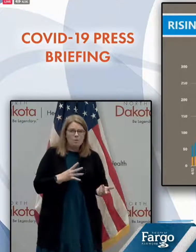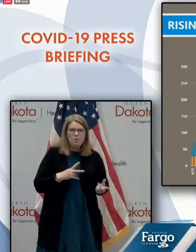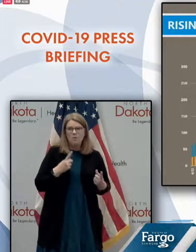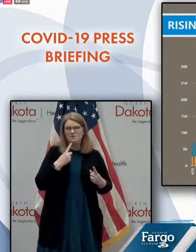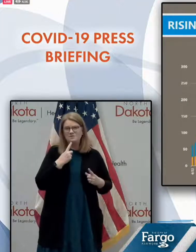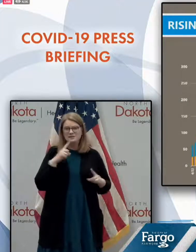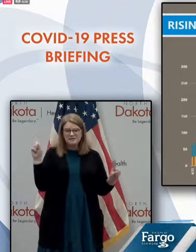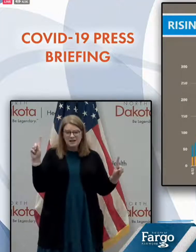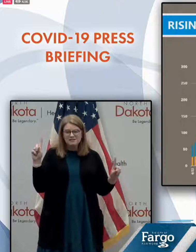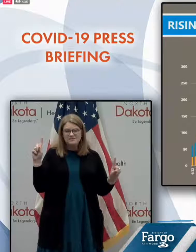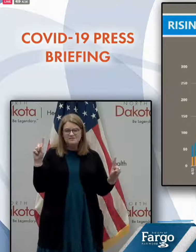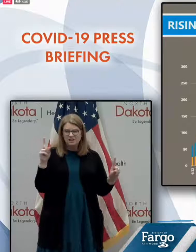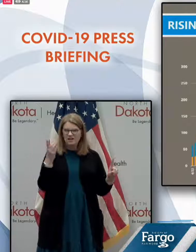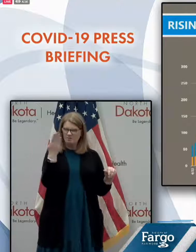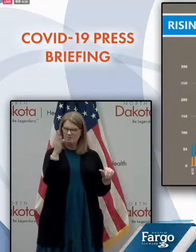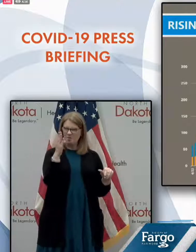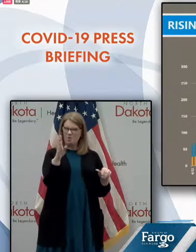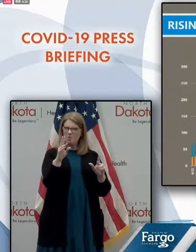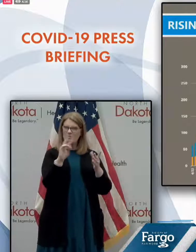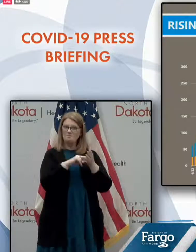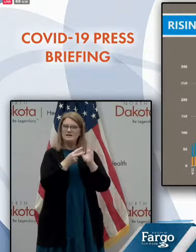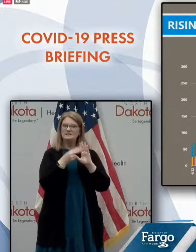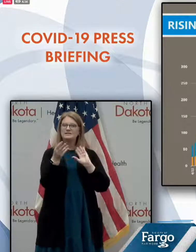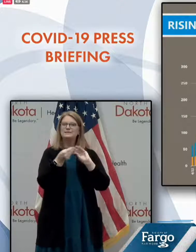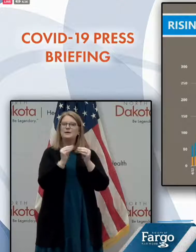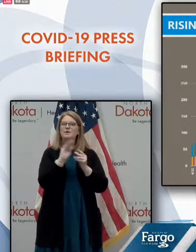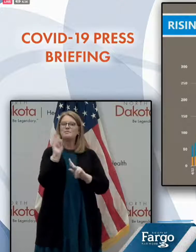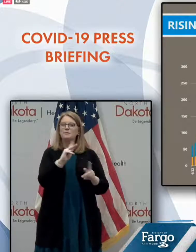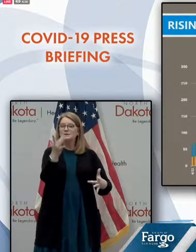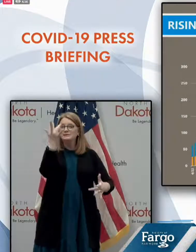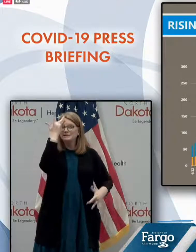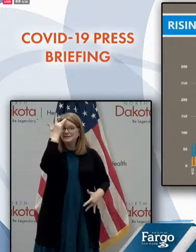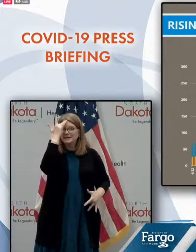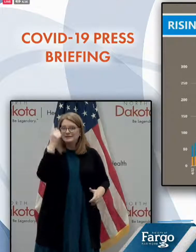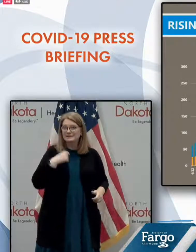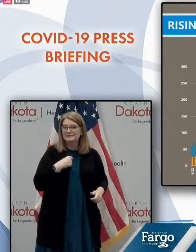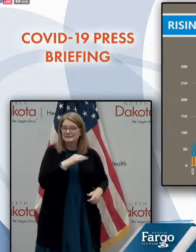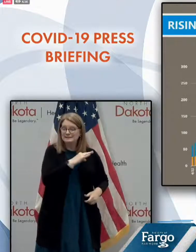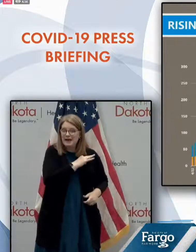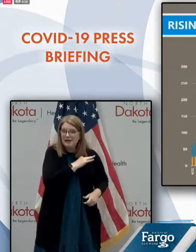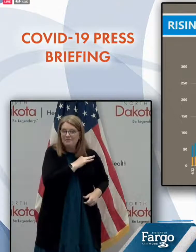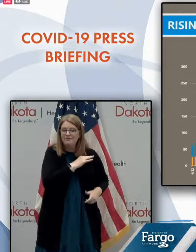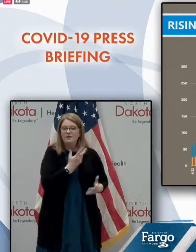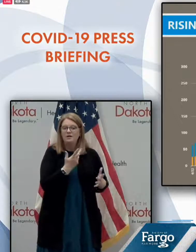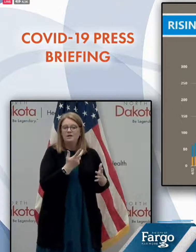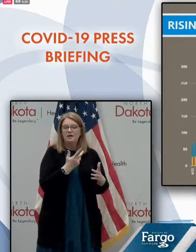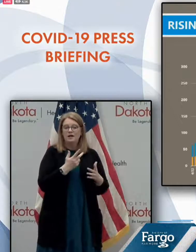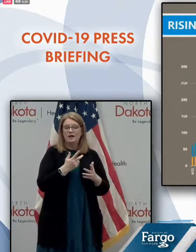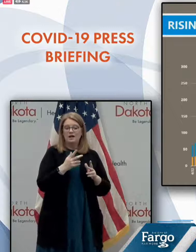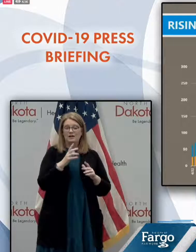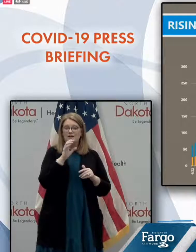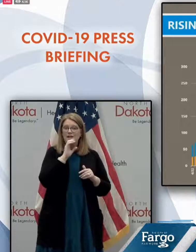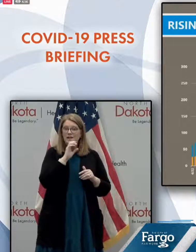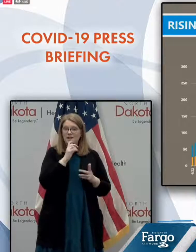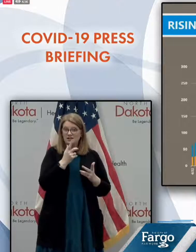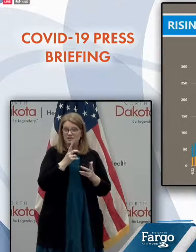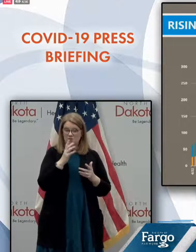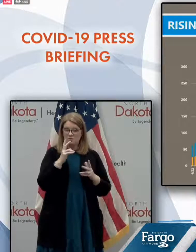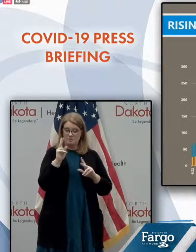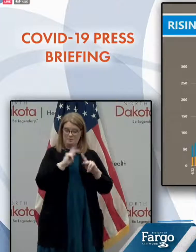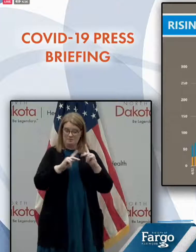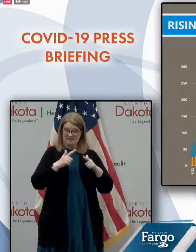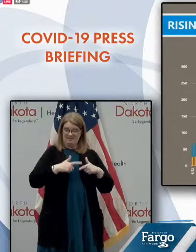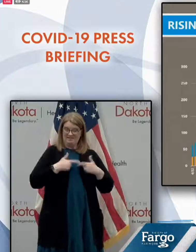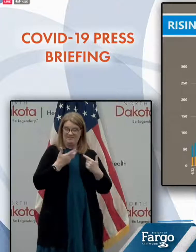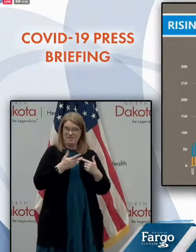the blue here represents the active cases found among staff. The active residents, which is the more vulnerable population, is